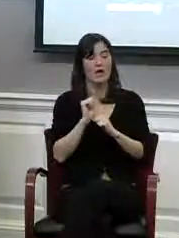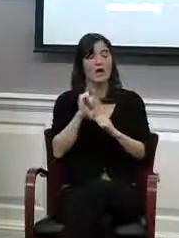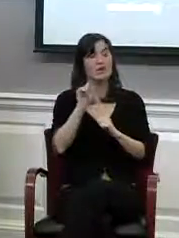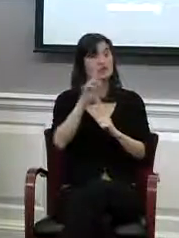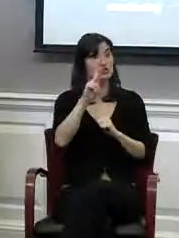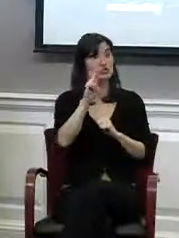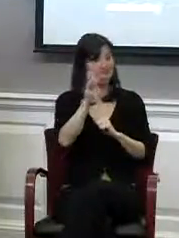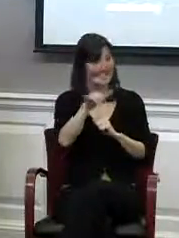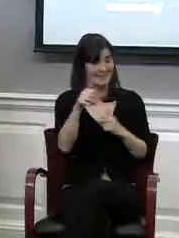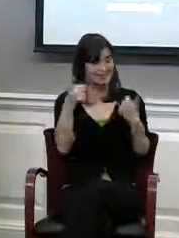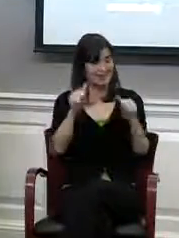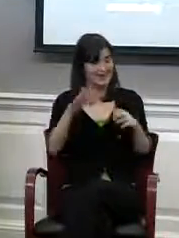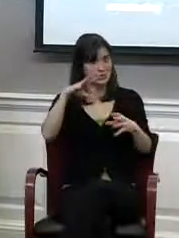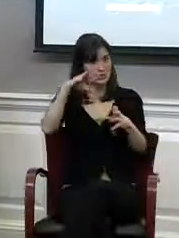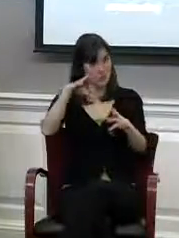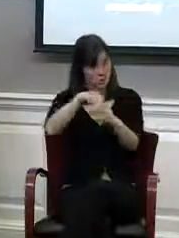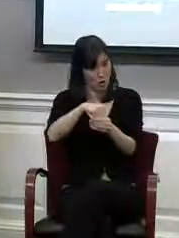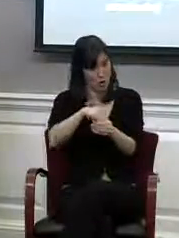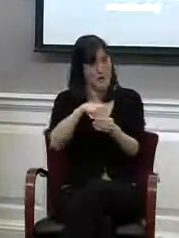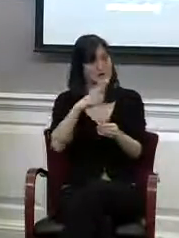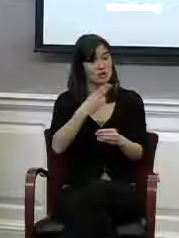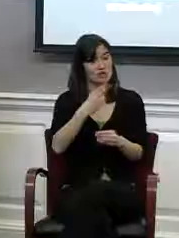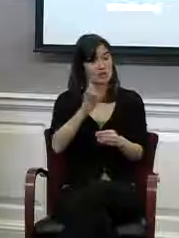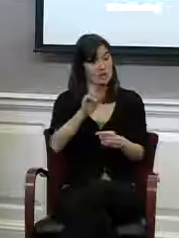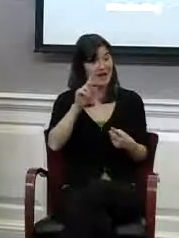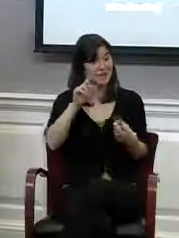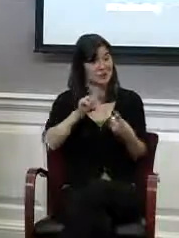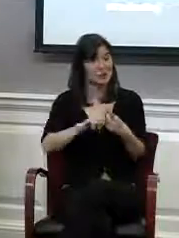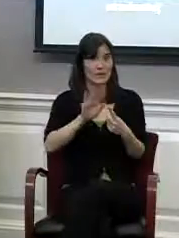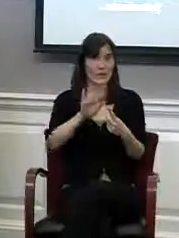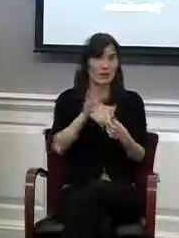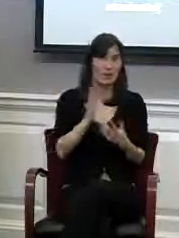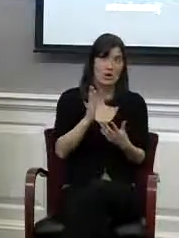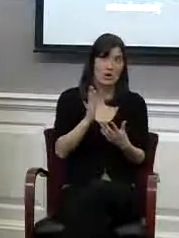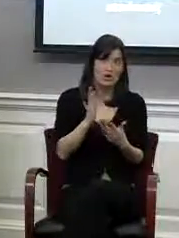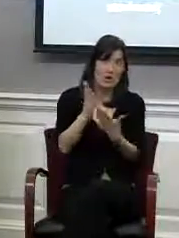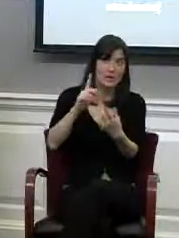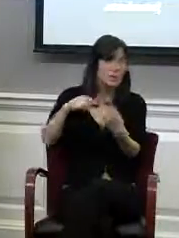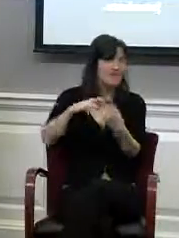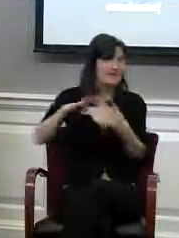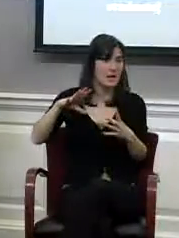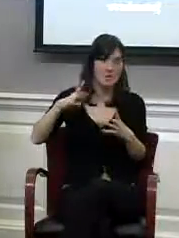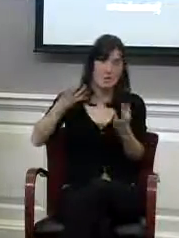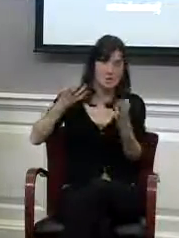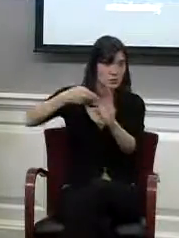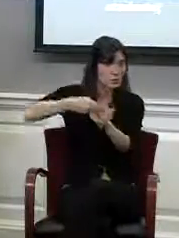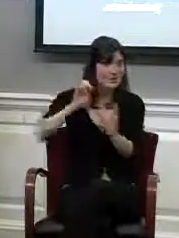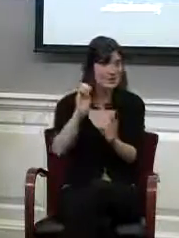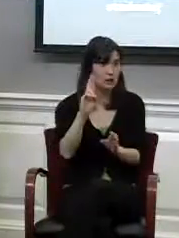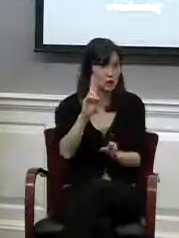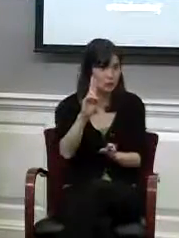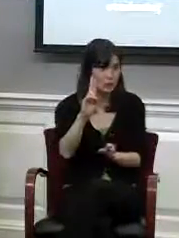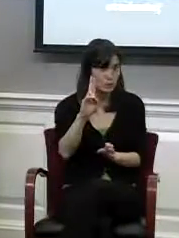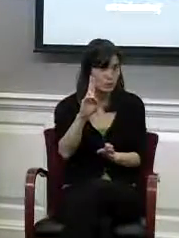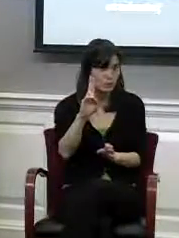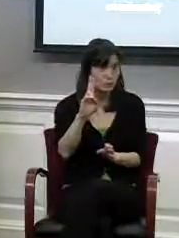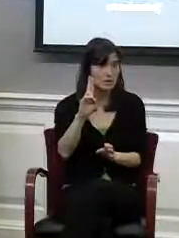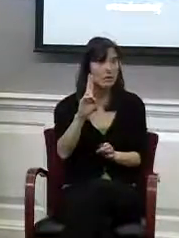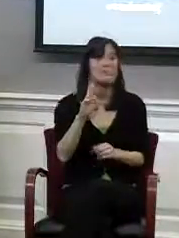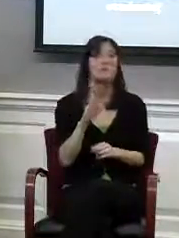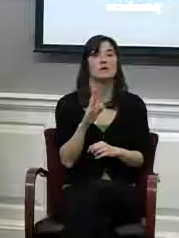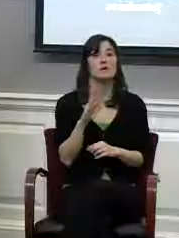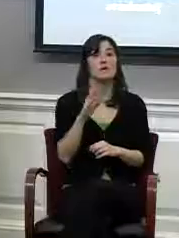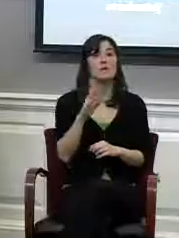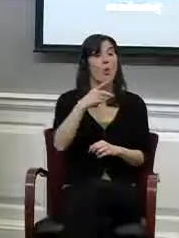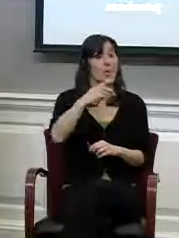rights in their accession bid to the European Union. In the Gaza Strip, the United Nations Relief and Works Agency for Palestine Refugees